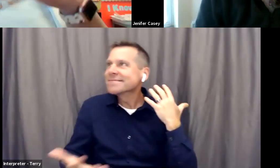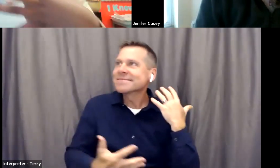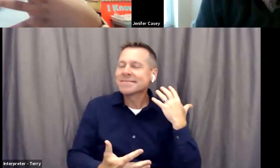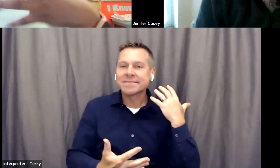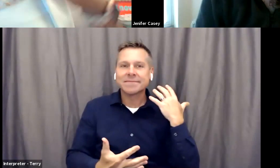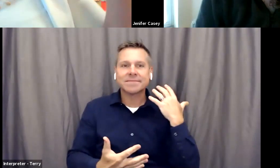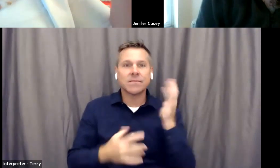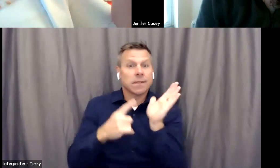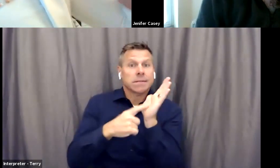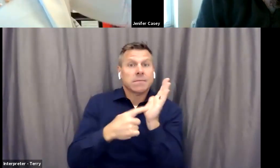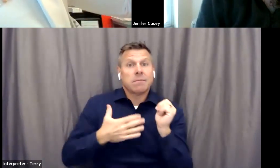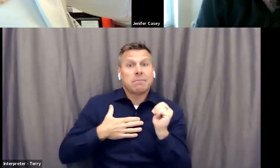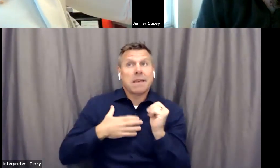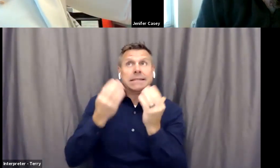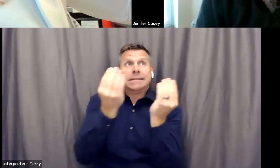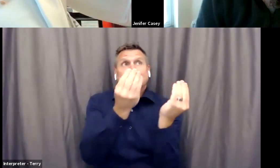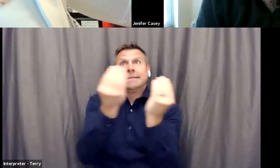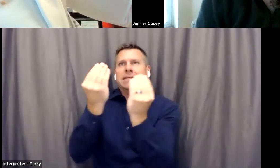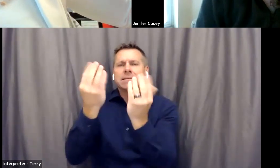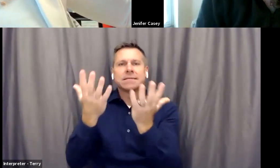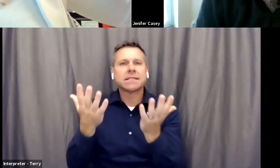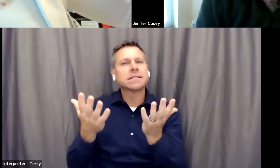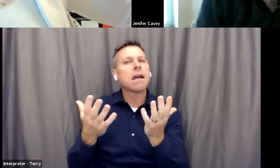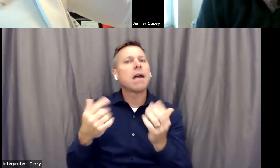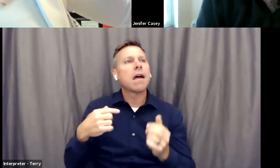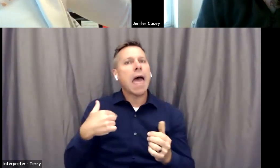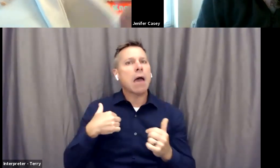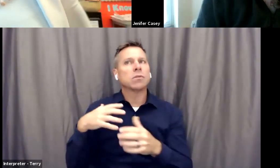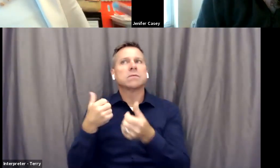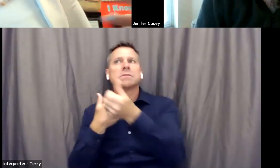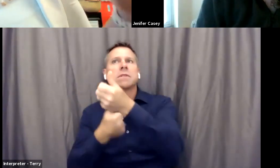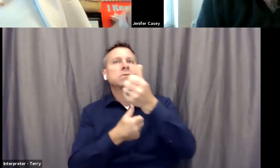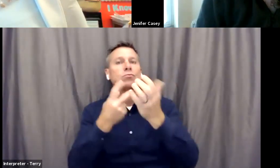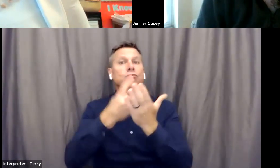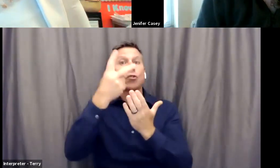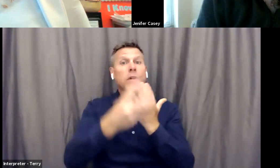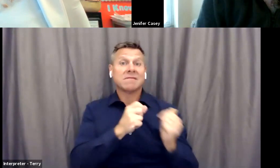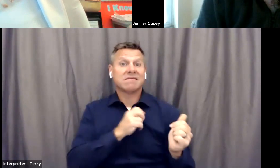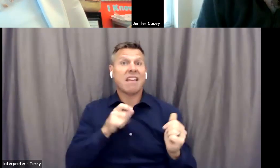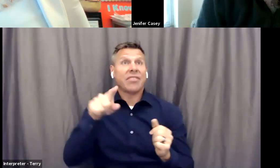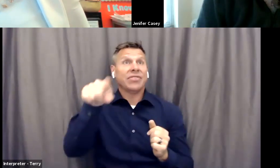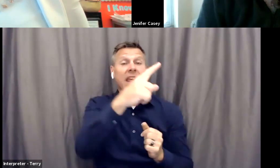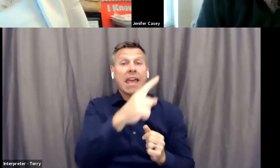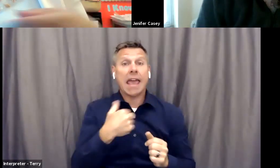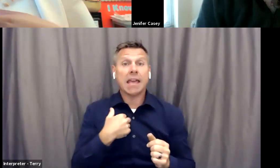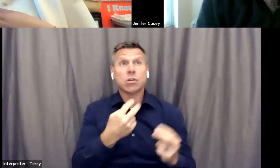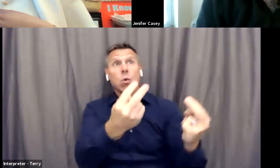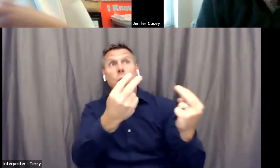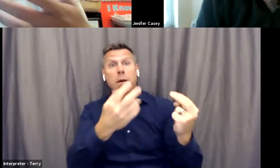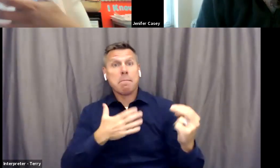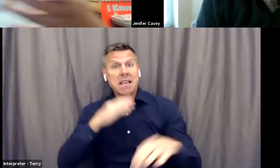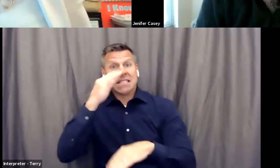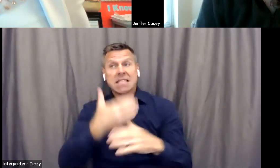my mentors or people that I was in programs with, the staff, they had to watch my son. And I